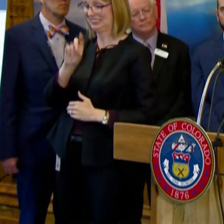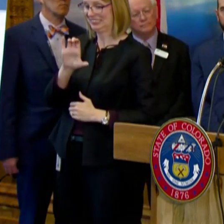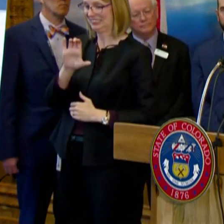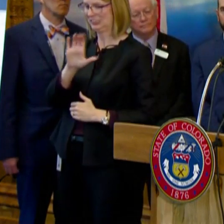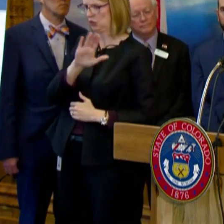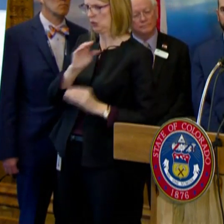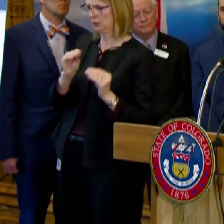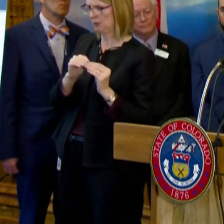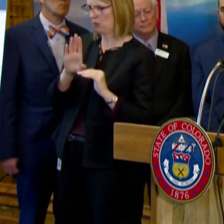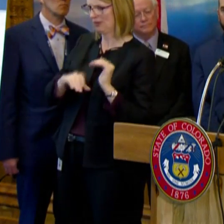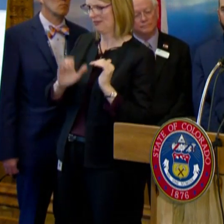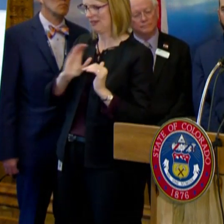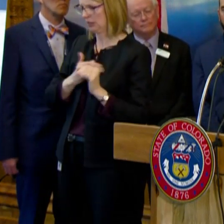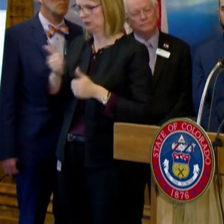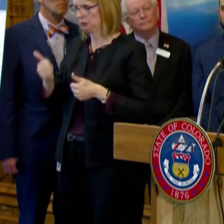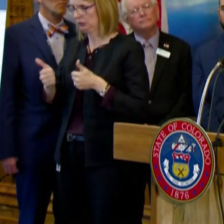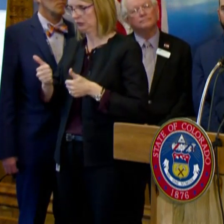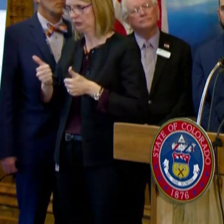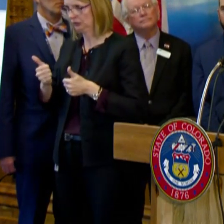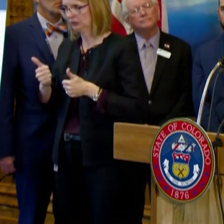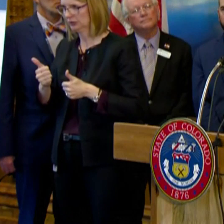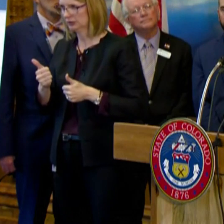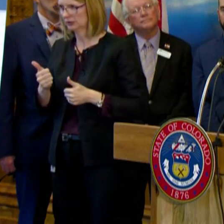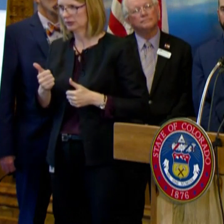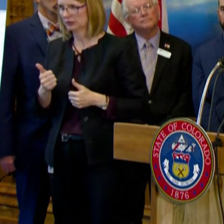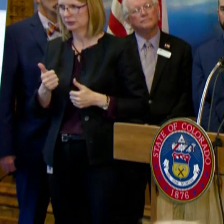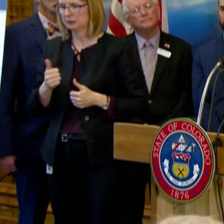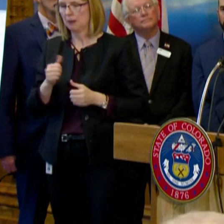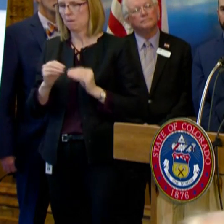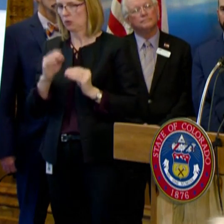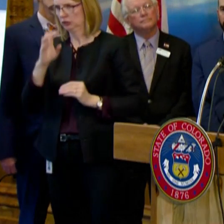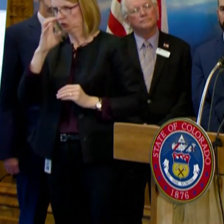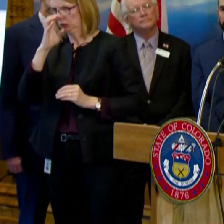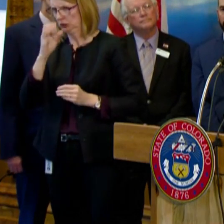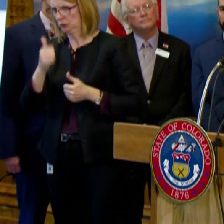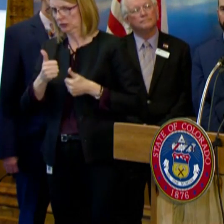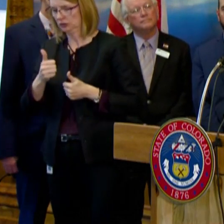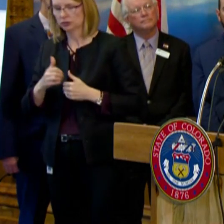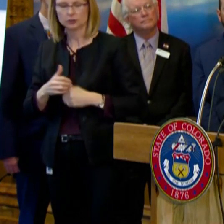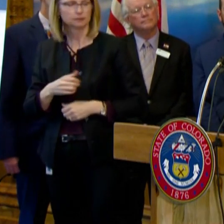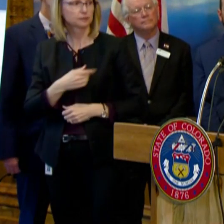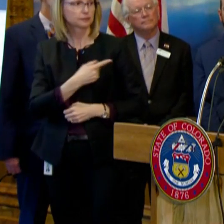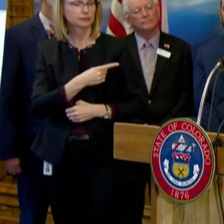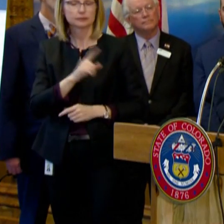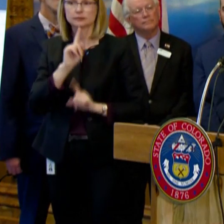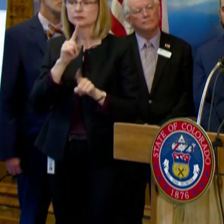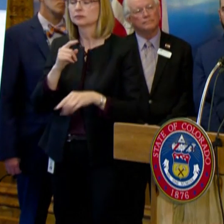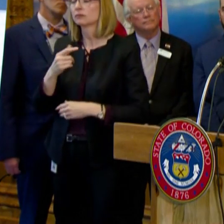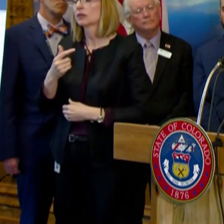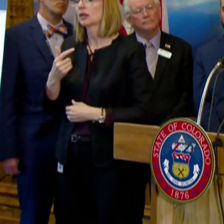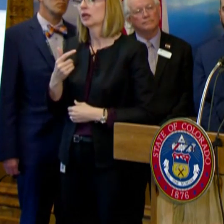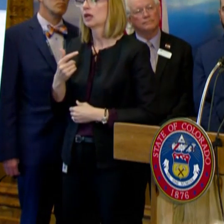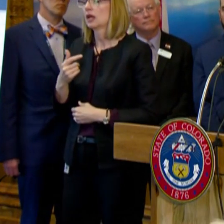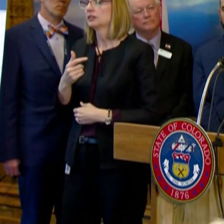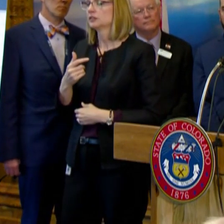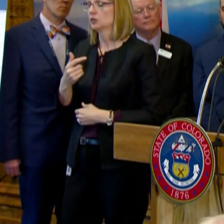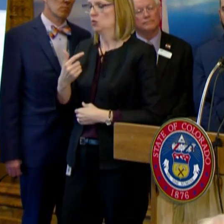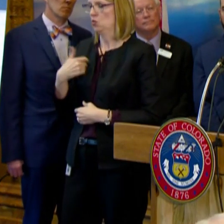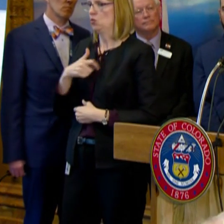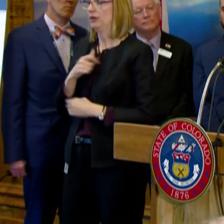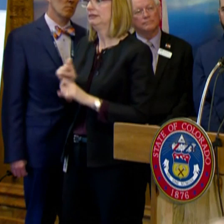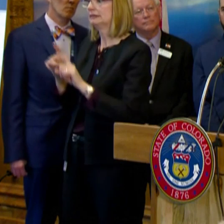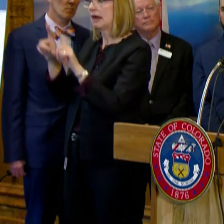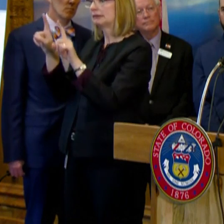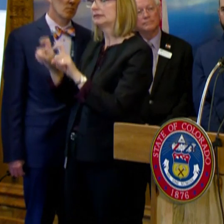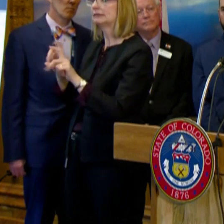So there are a couple of ways that our testing is different. One, we are testing a broader group of individuals who are not